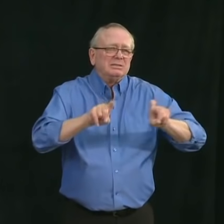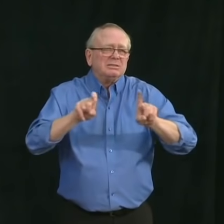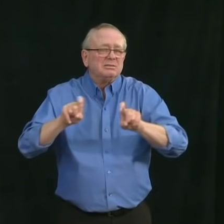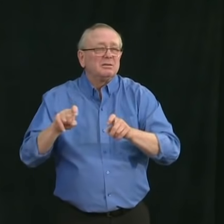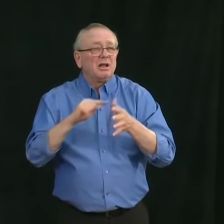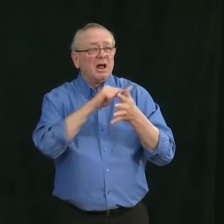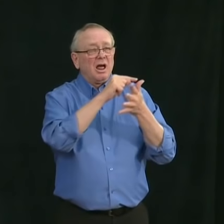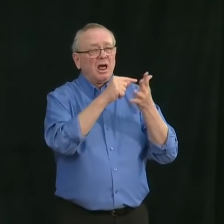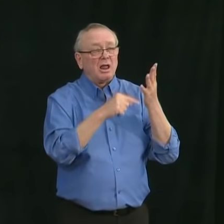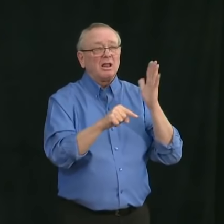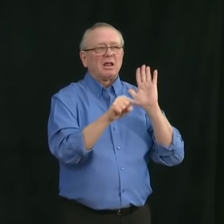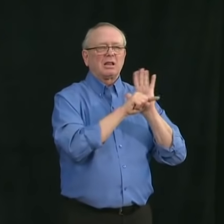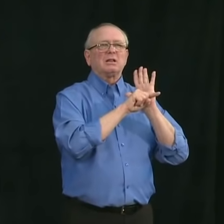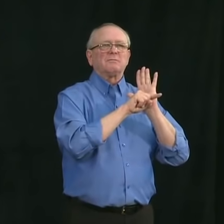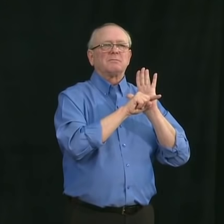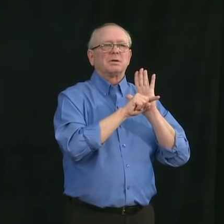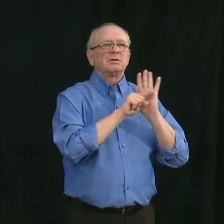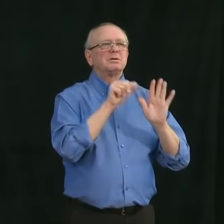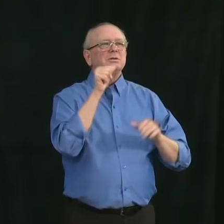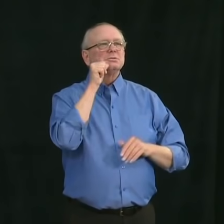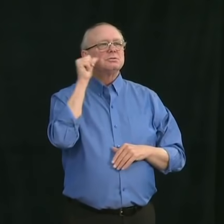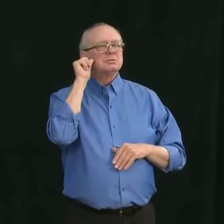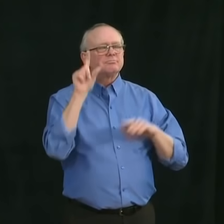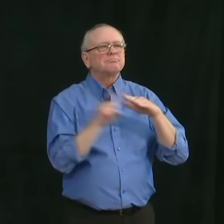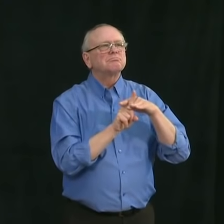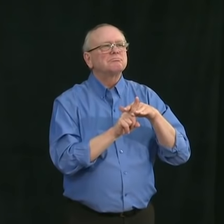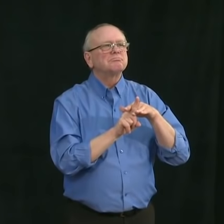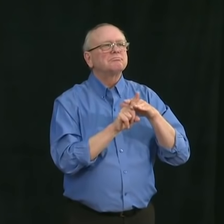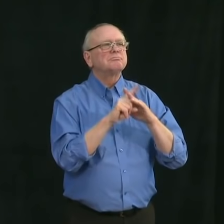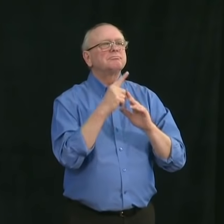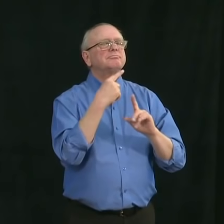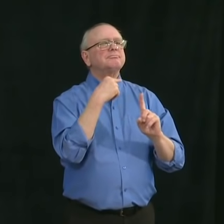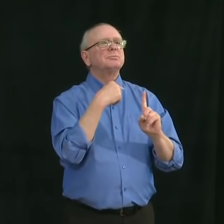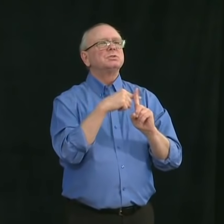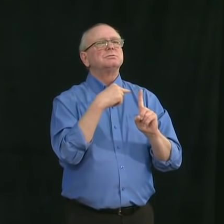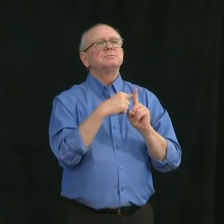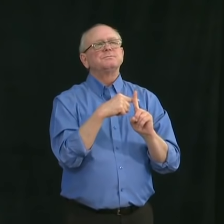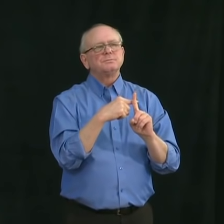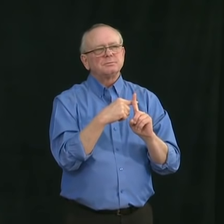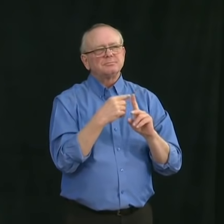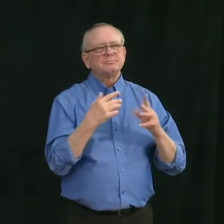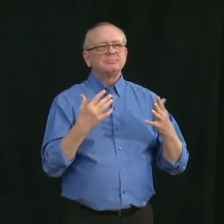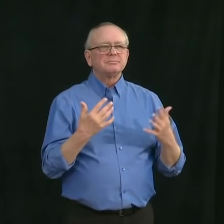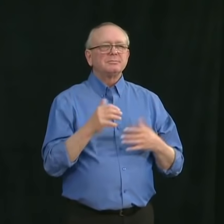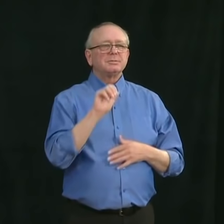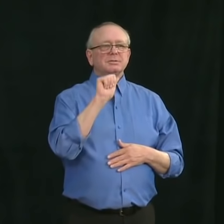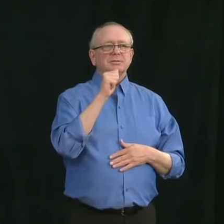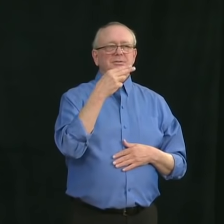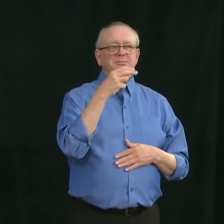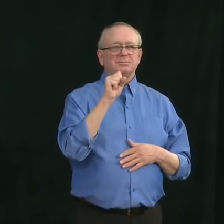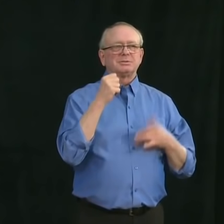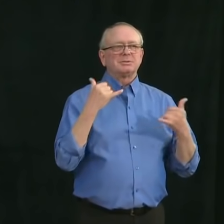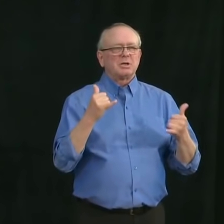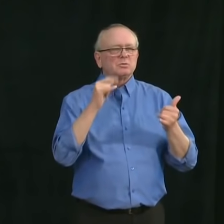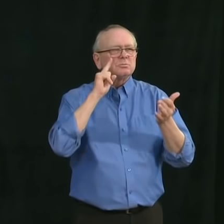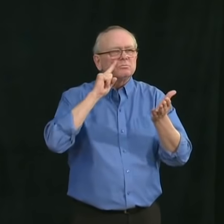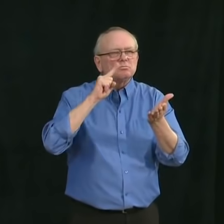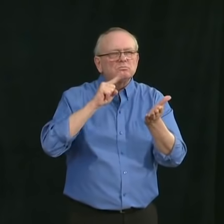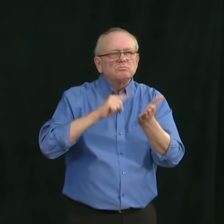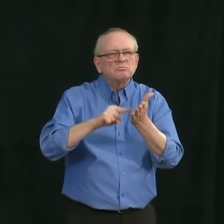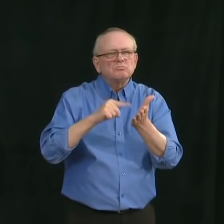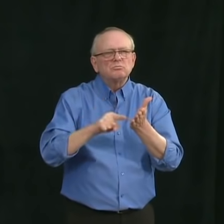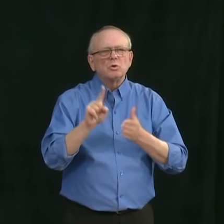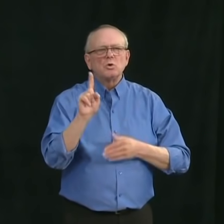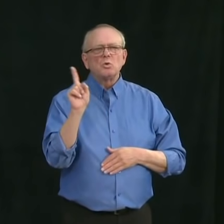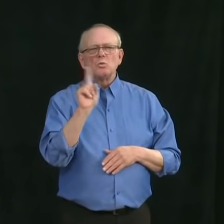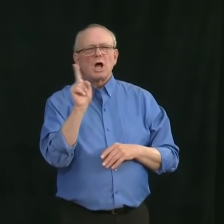first positive result was reported to Alberta Health. Alberta Health Services is investigating to determine if there were any further